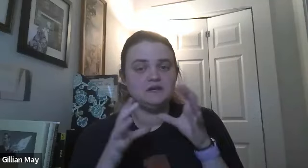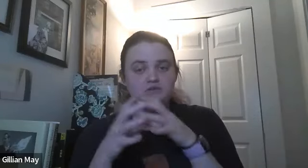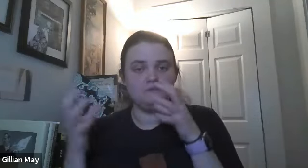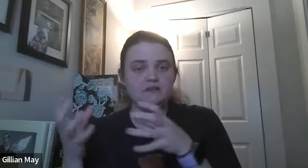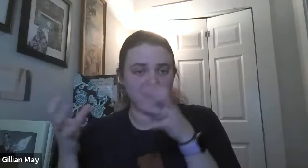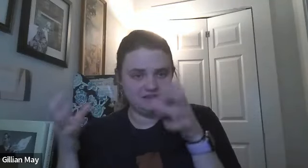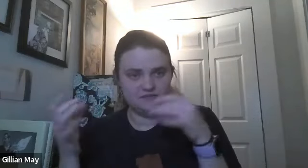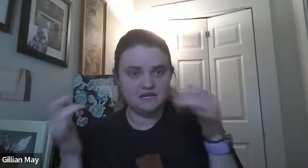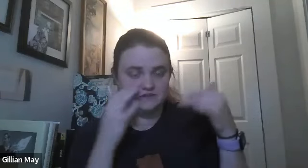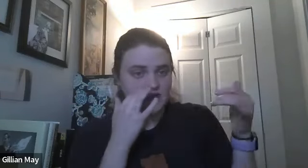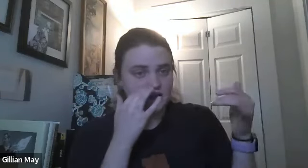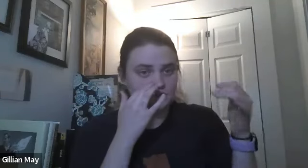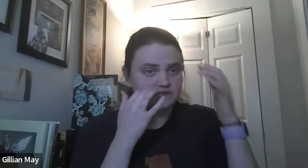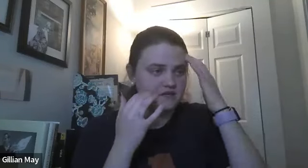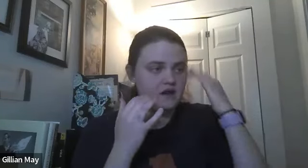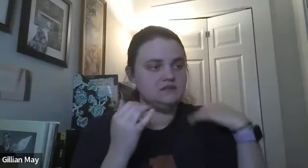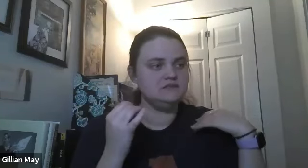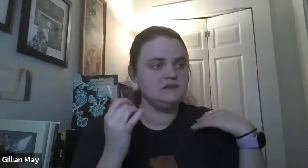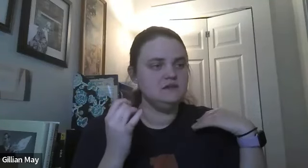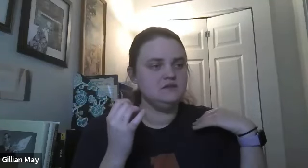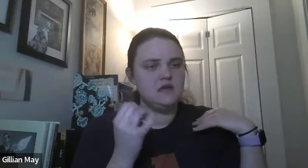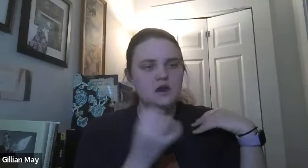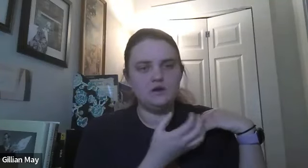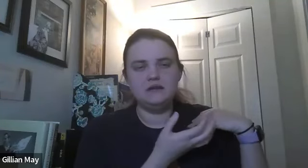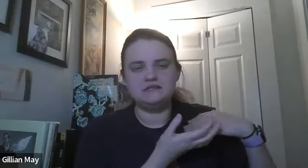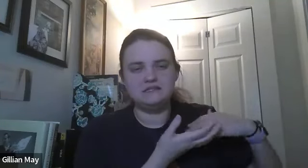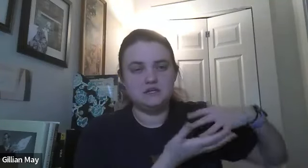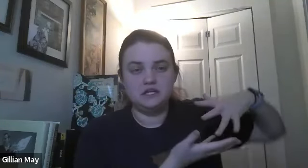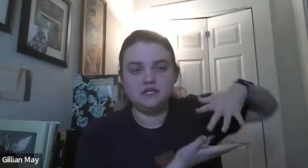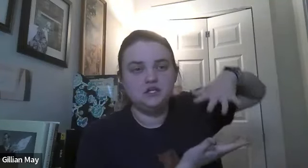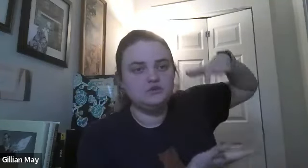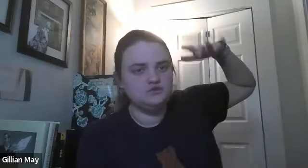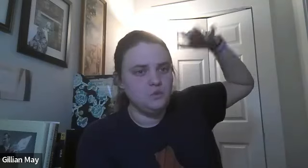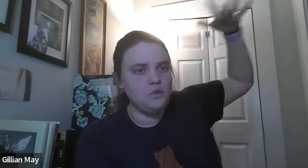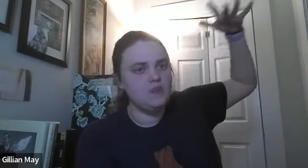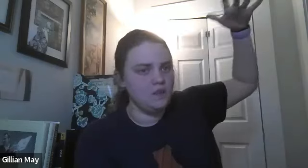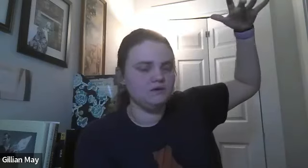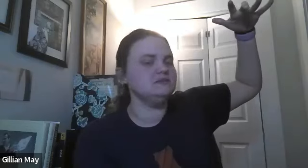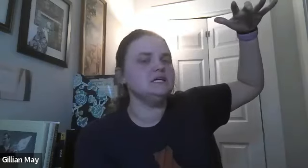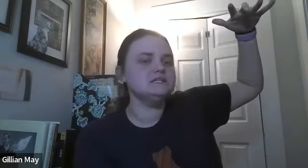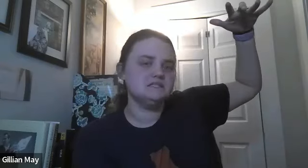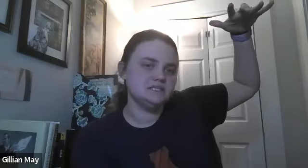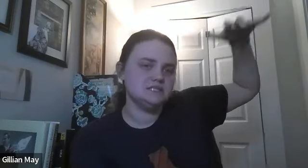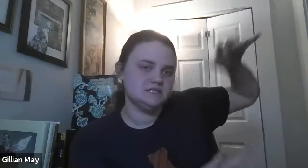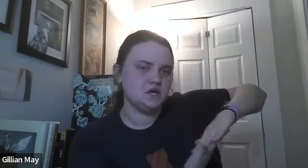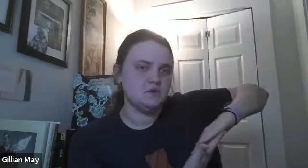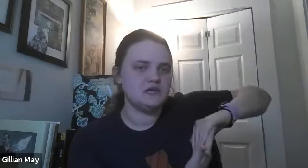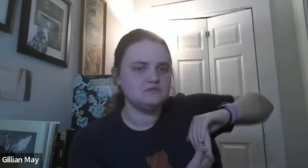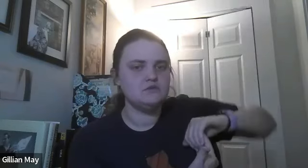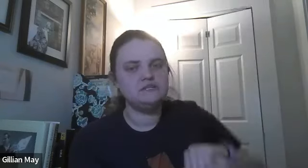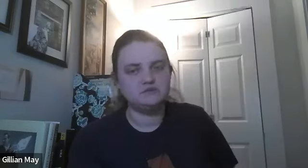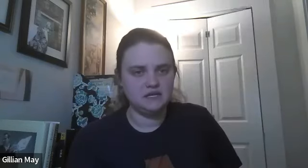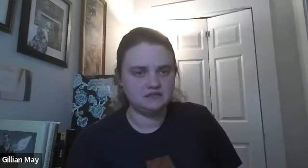group, like a different types of categories of signs that aren't necessarily a huge one long list. So that's what we'll be doing next